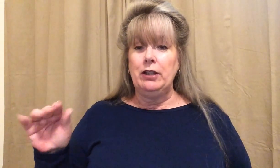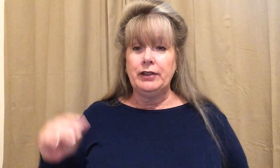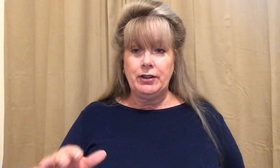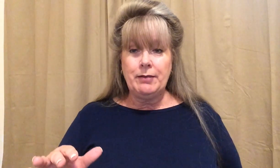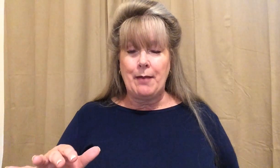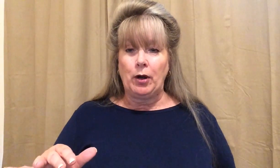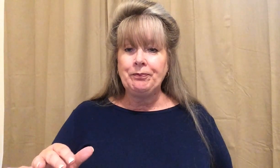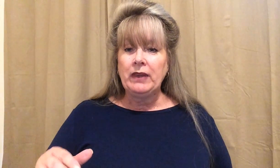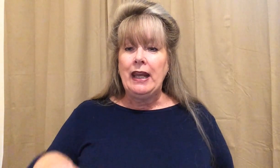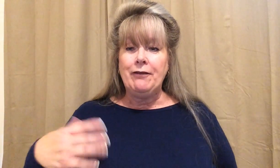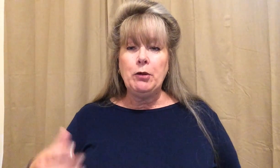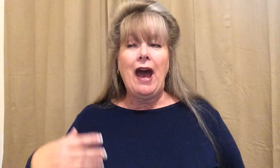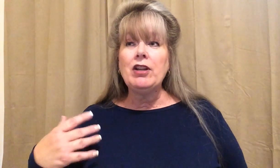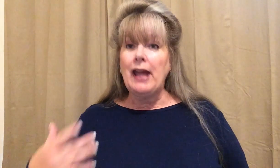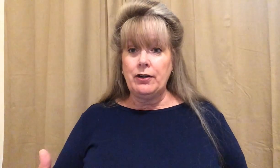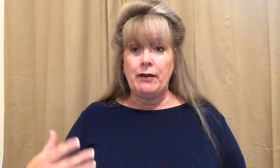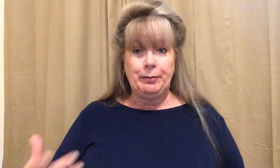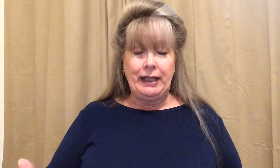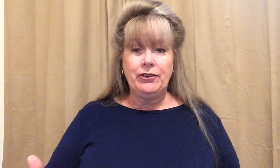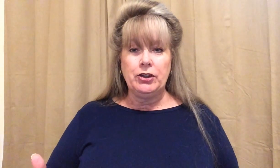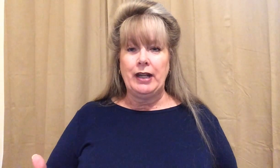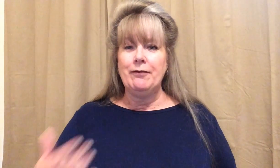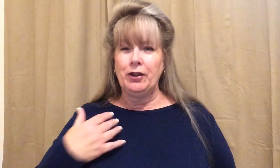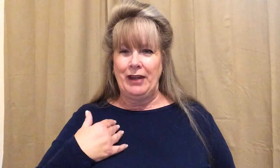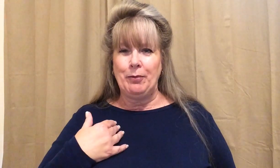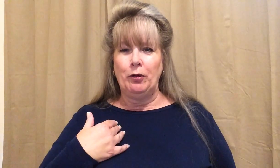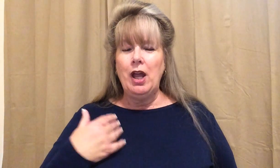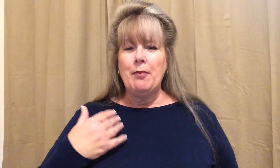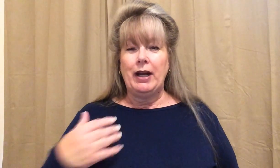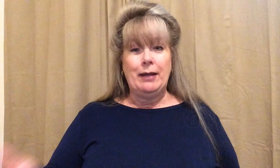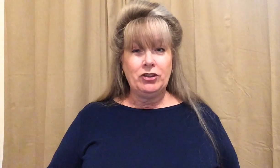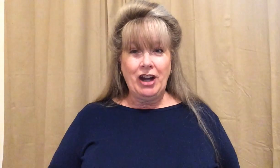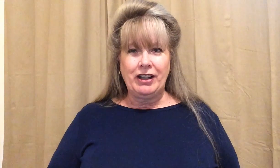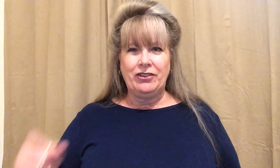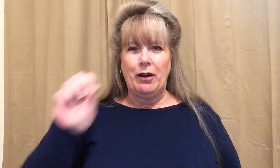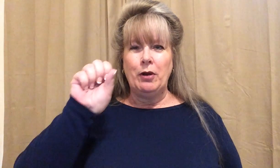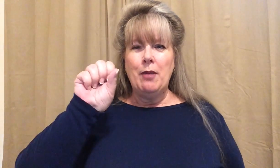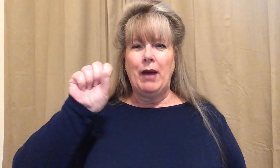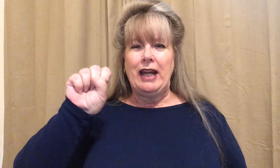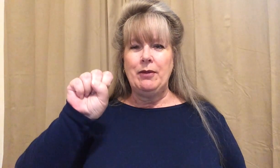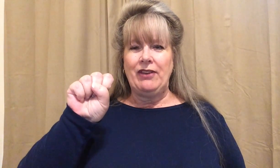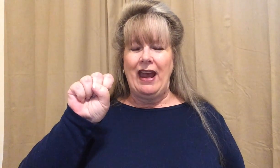need to remember, if you have a letter that repeats in your name, for example, my name is Sherry, so my name is